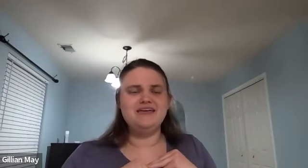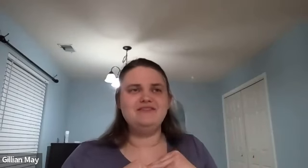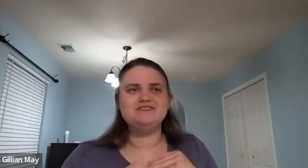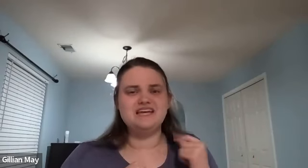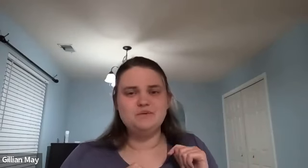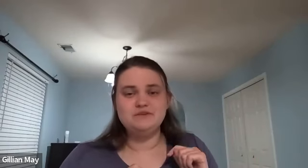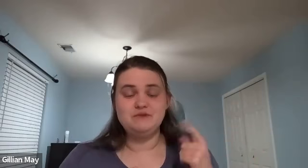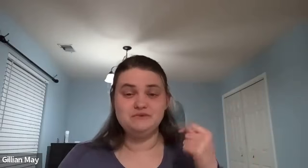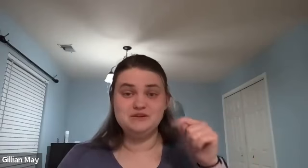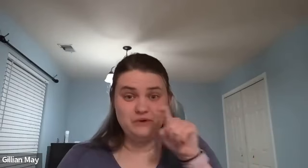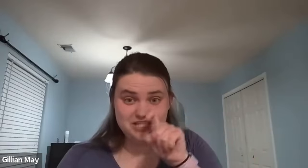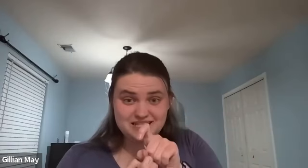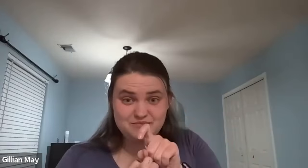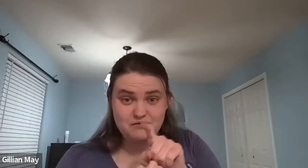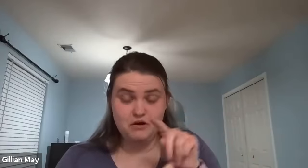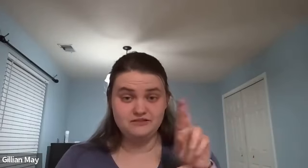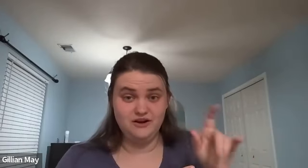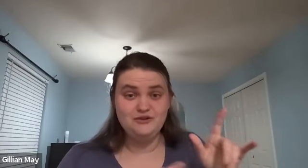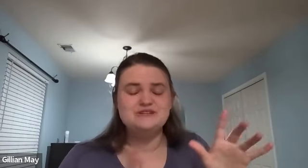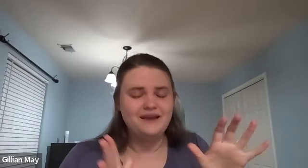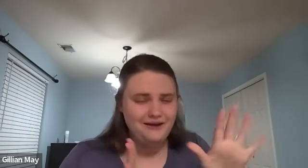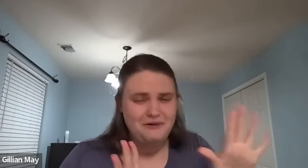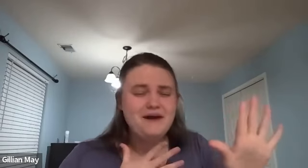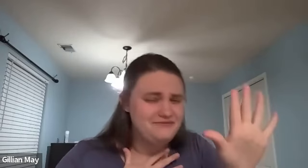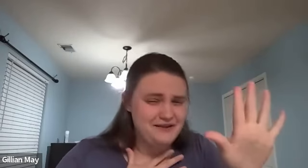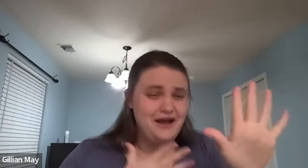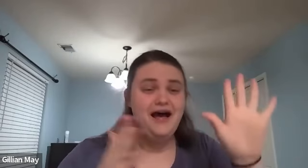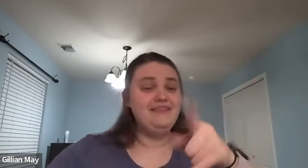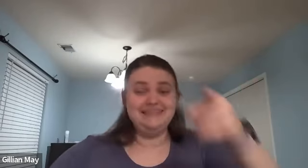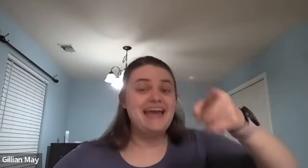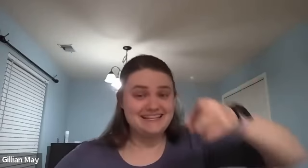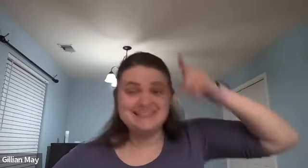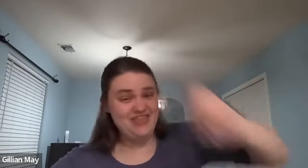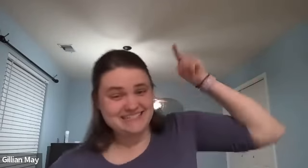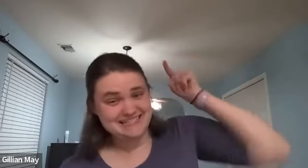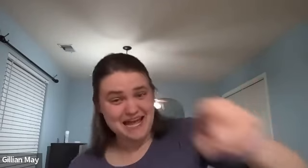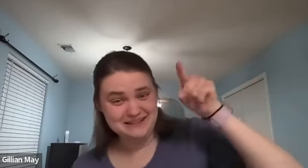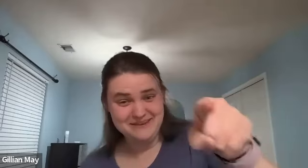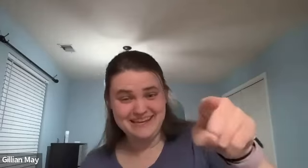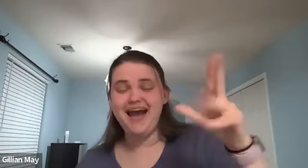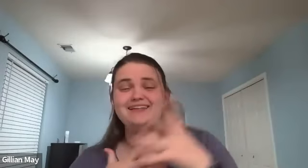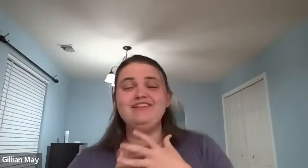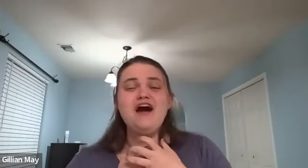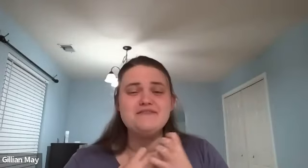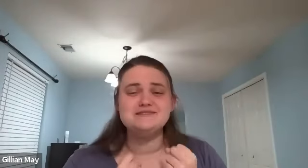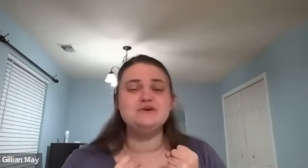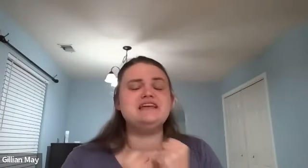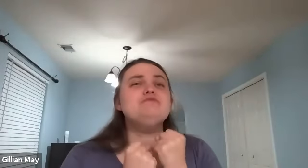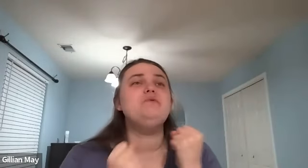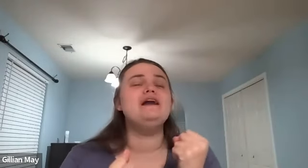like the second one we read was The Witches by Roald Dahl, who's like my favorite. Like, yes, that is exactly me. I love his books. I wanted